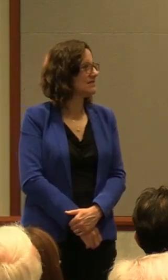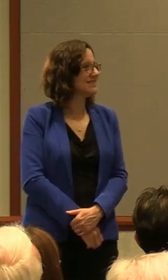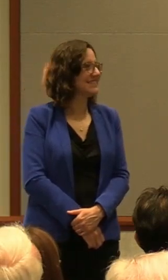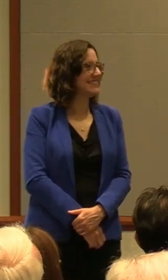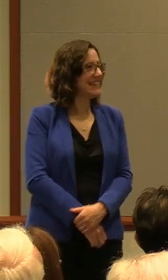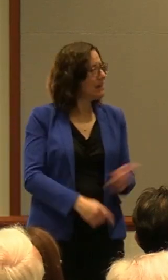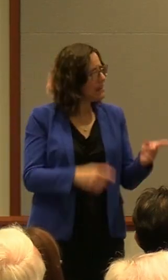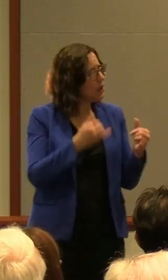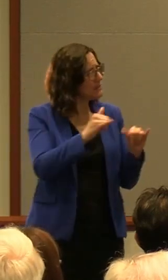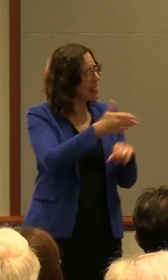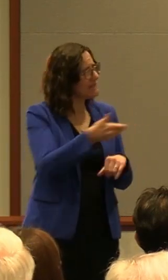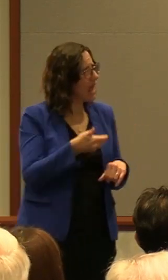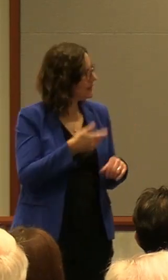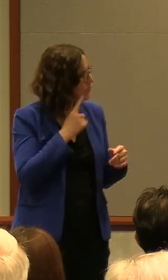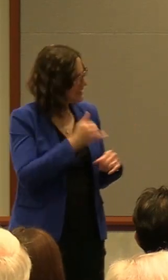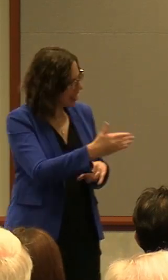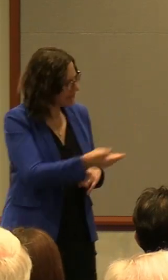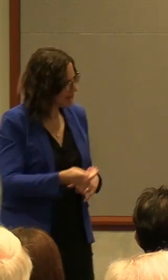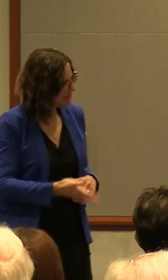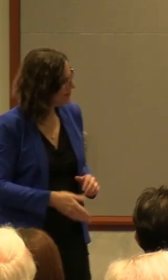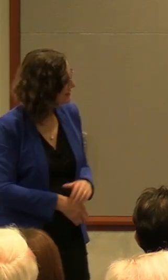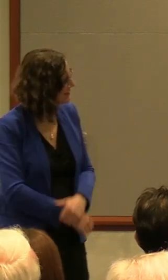We'll still invite you.